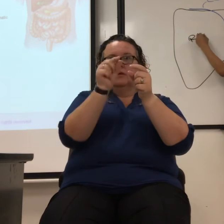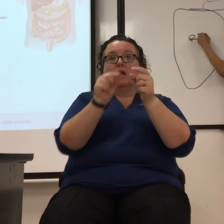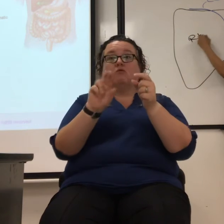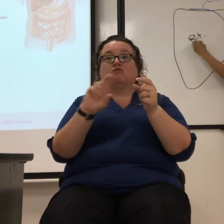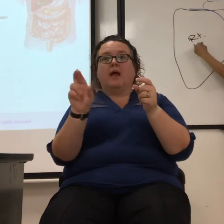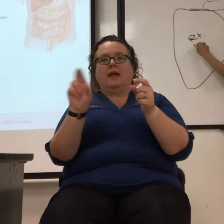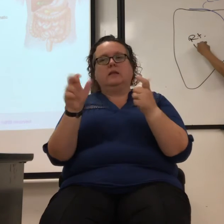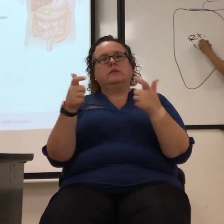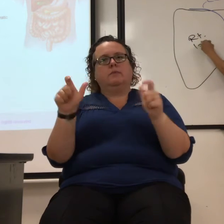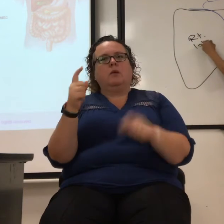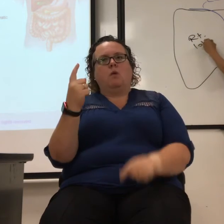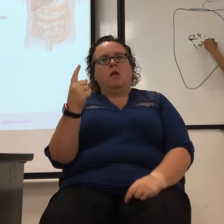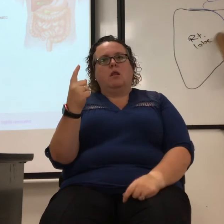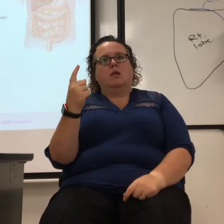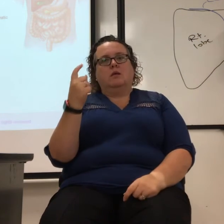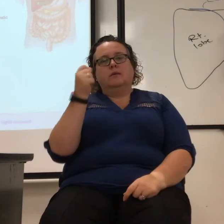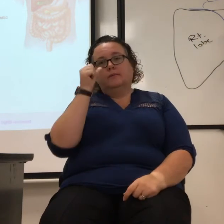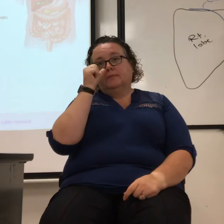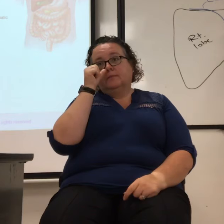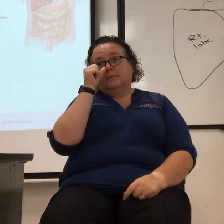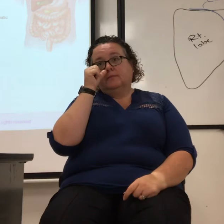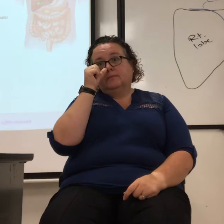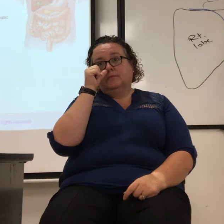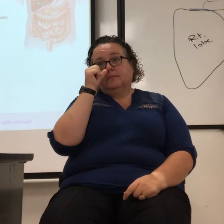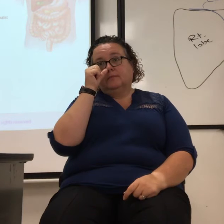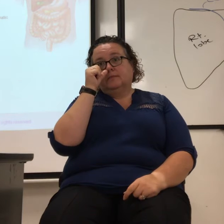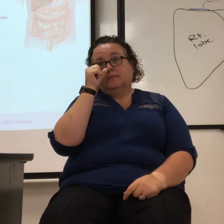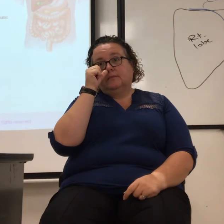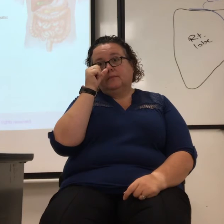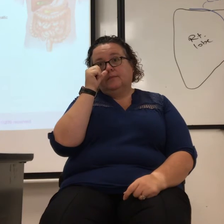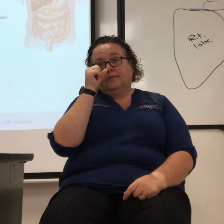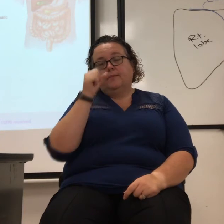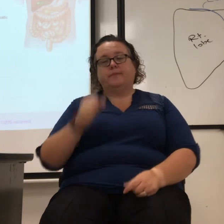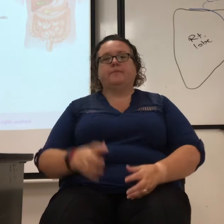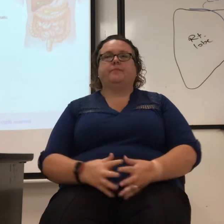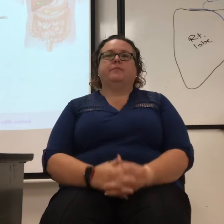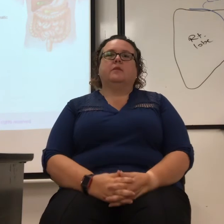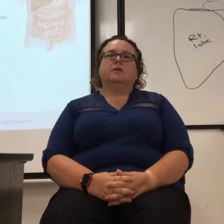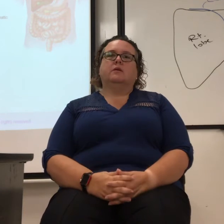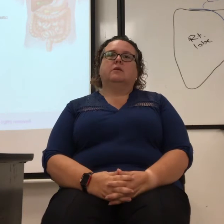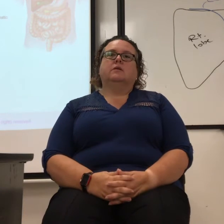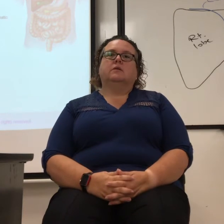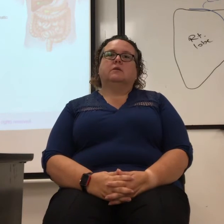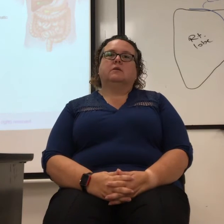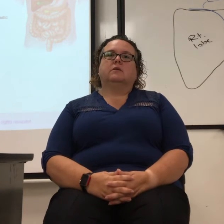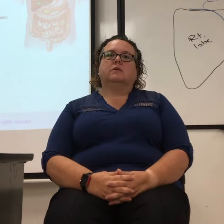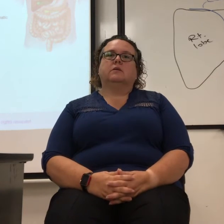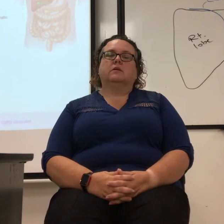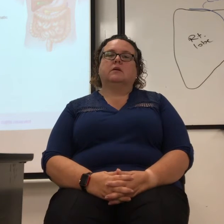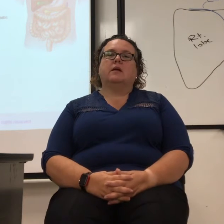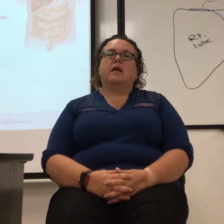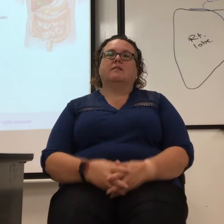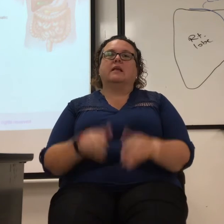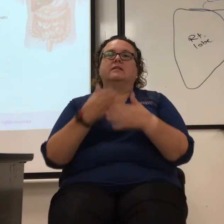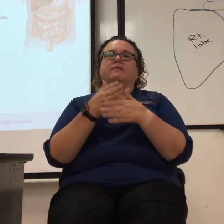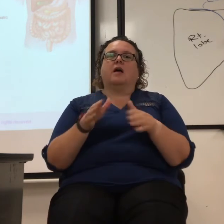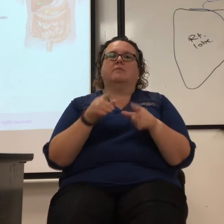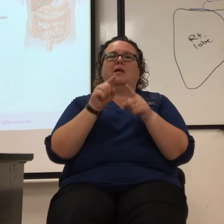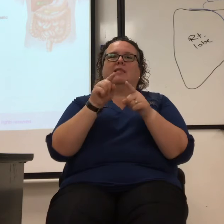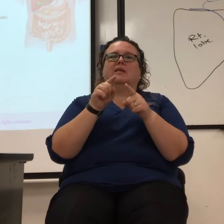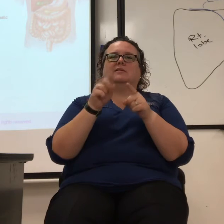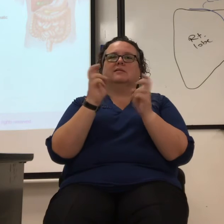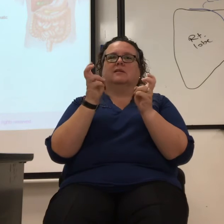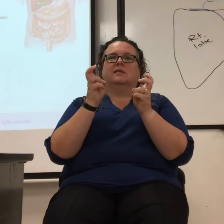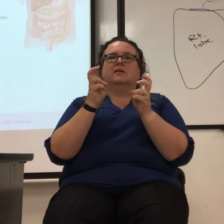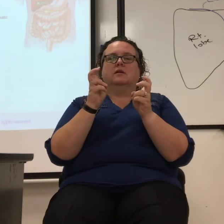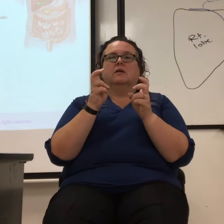big one. There's the left lobe. We're divided by this falciform ligament in